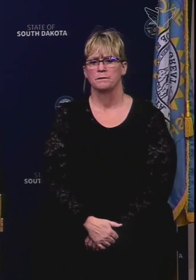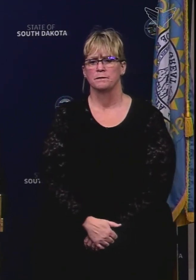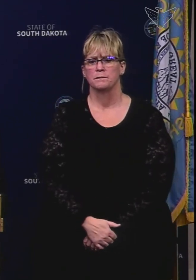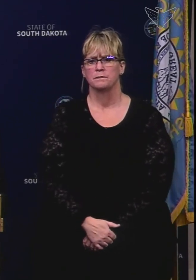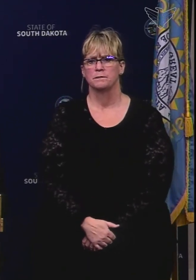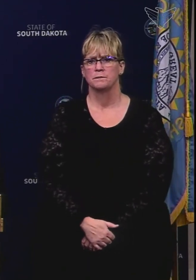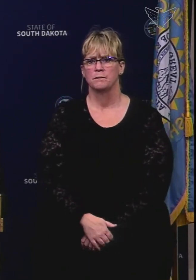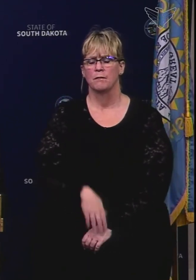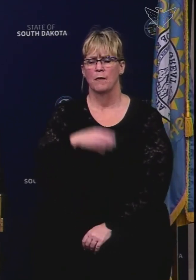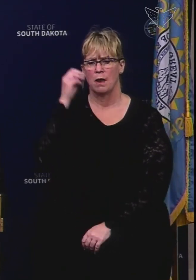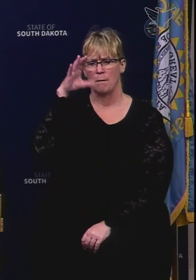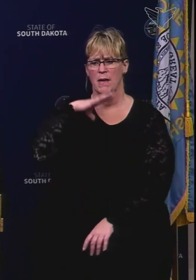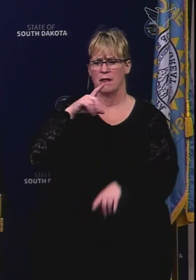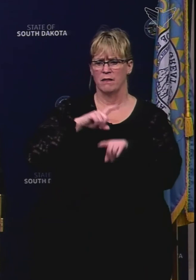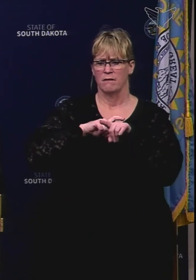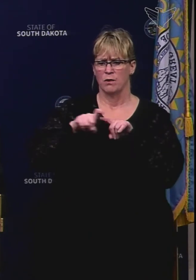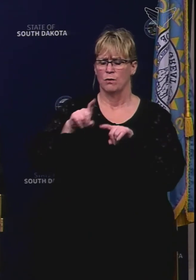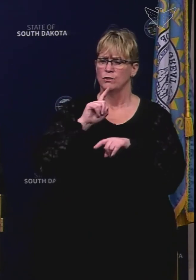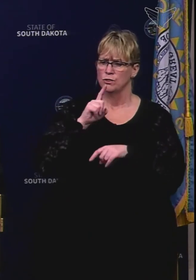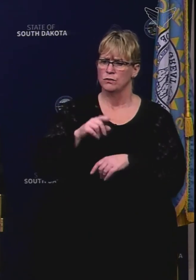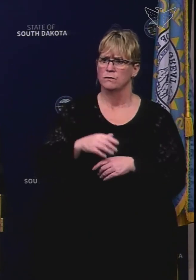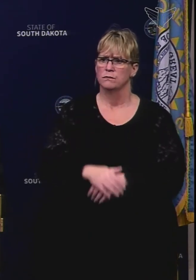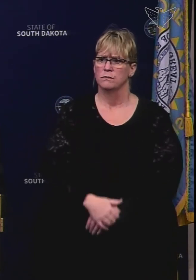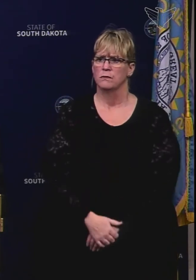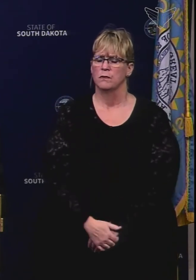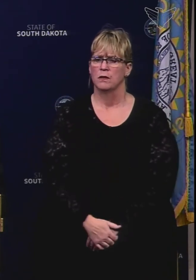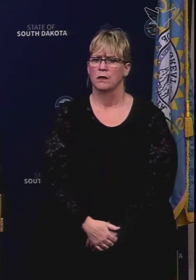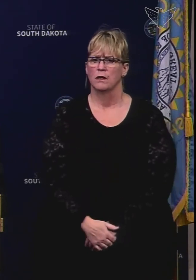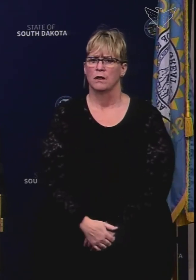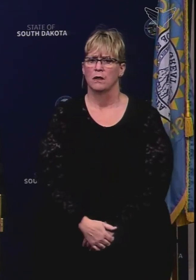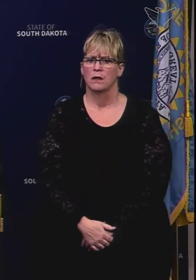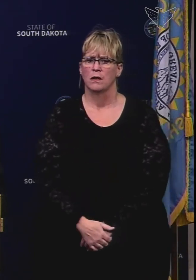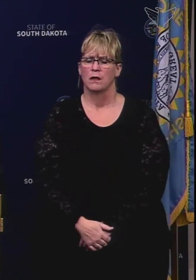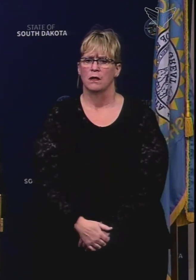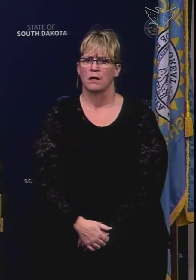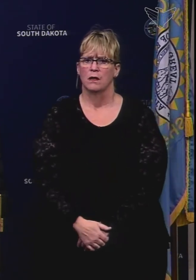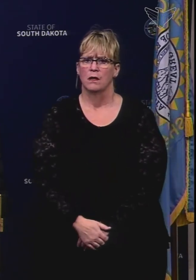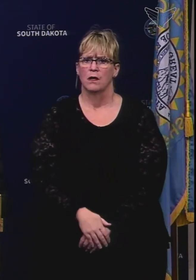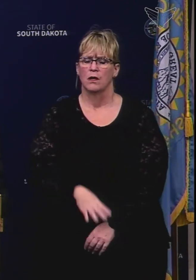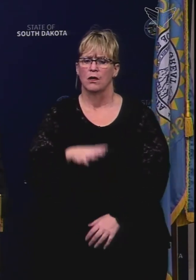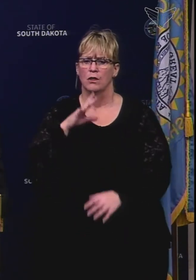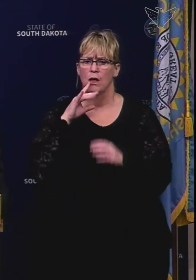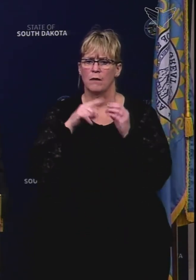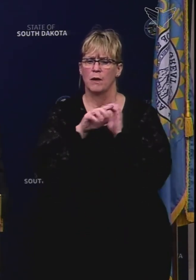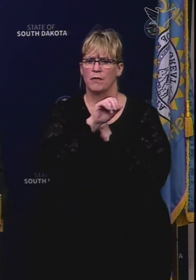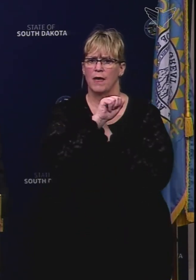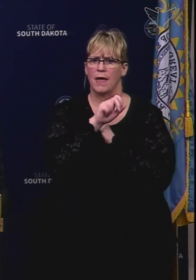Noem, Sam Wright again, just quick Sure. Follow-up question regarding the CARE app, and it might be for